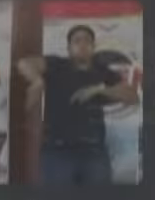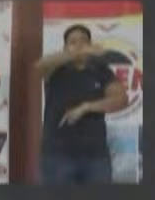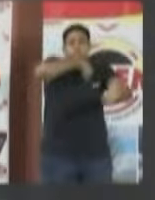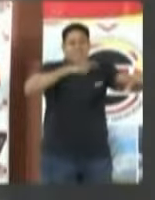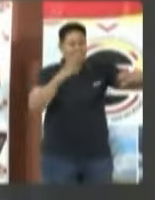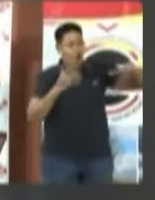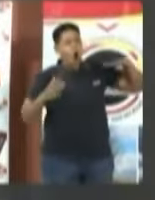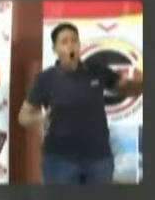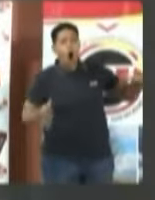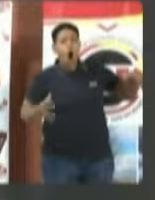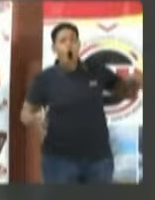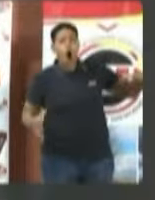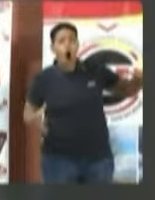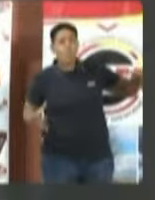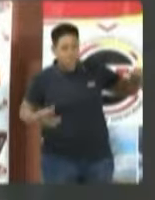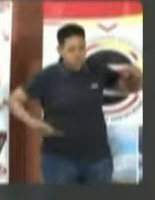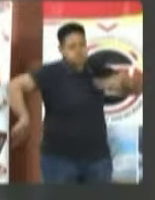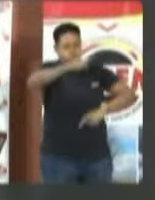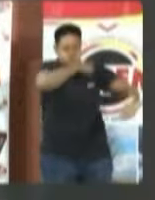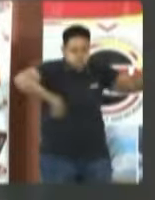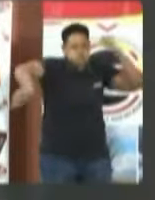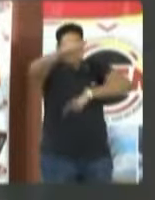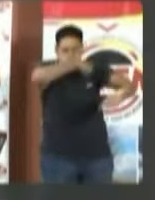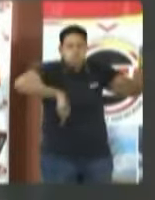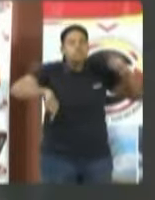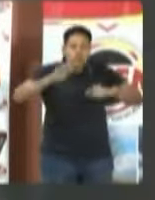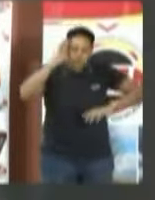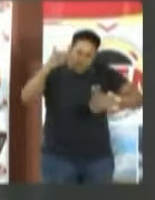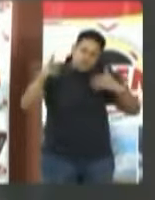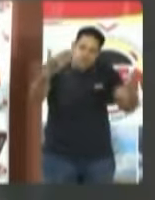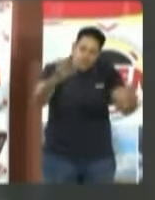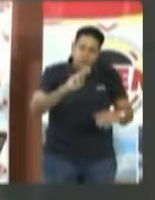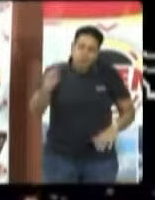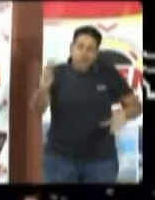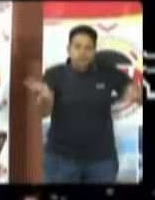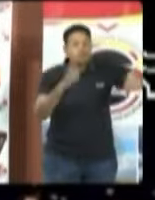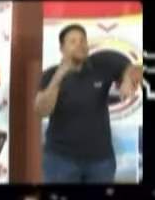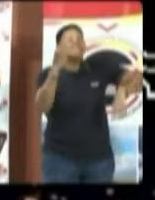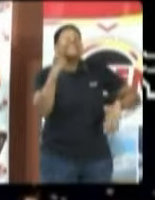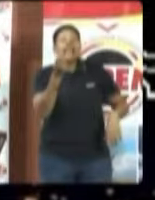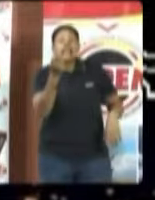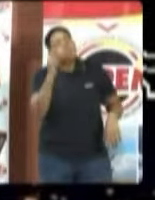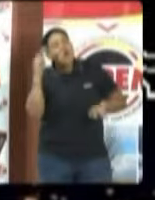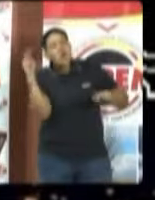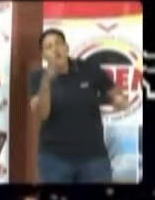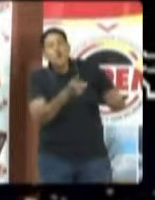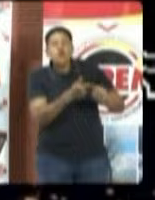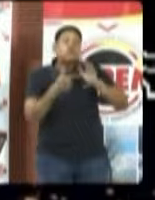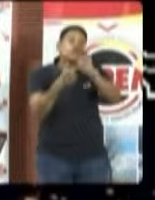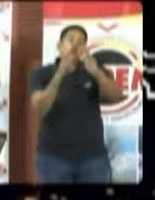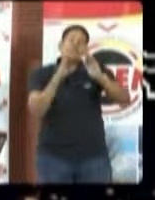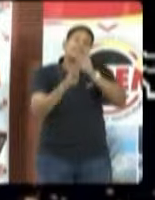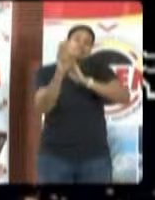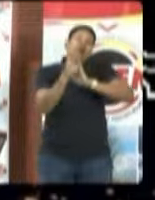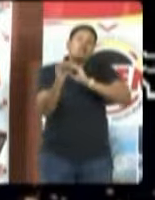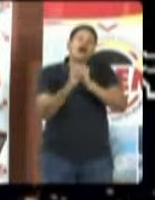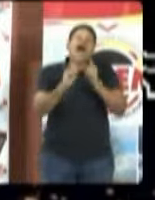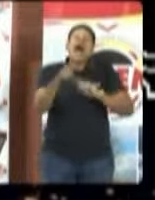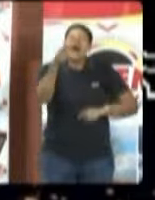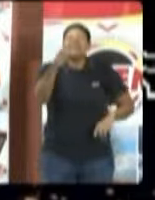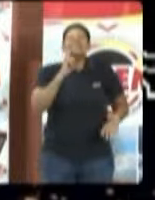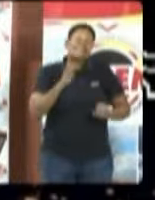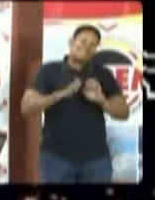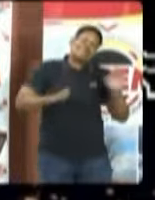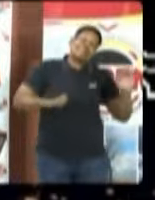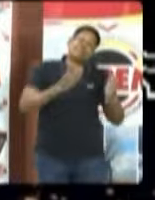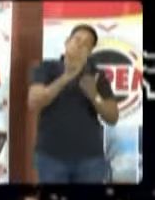with the system as it continues to move westward. Here is a slight loop just showing the development, but the